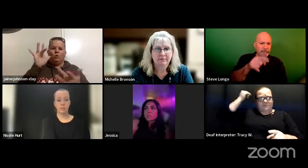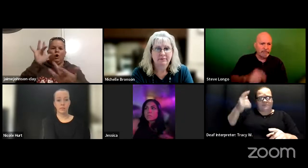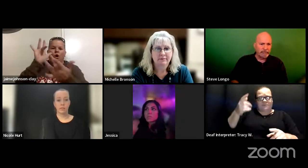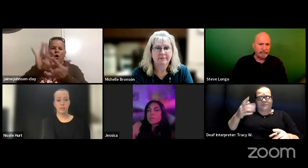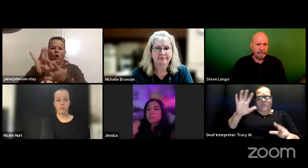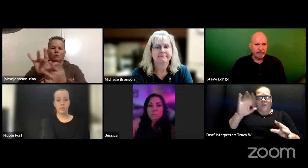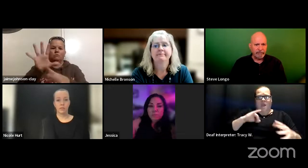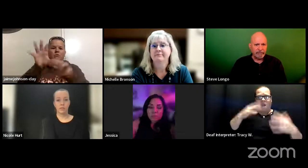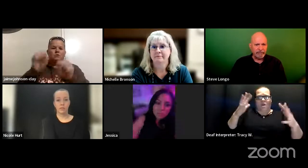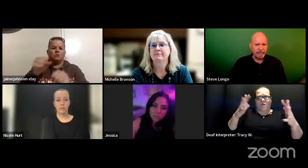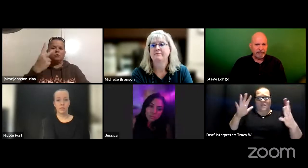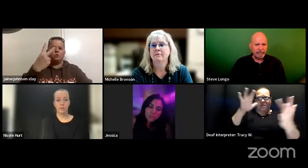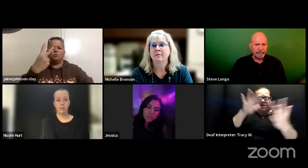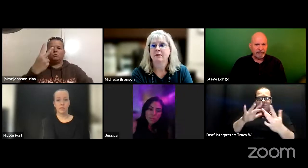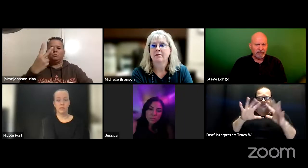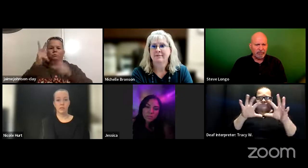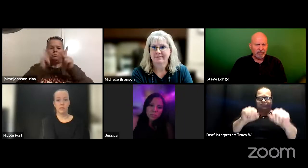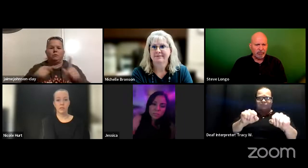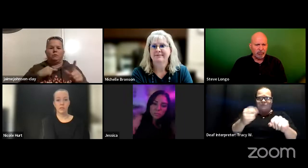Jamie?